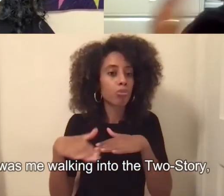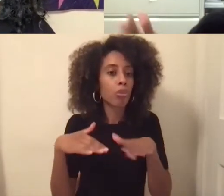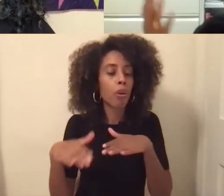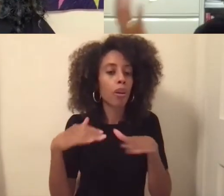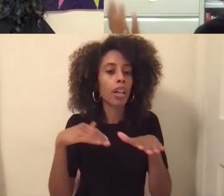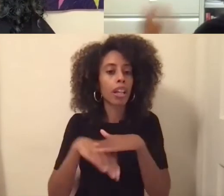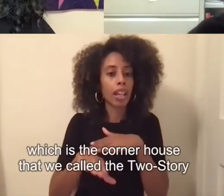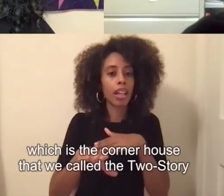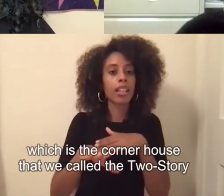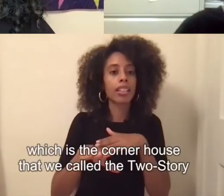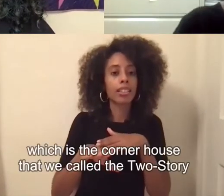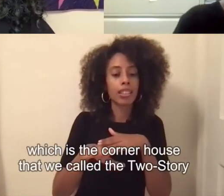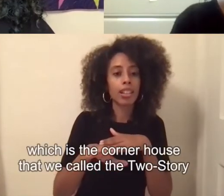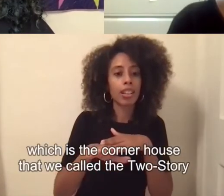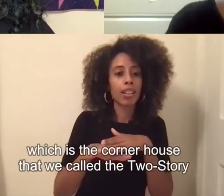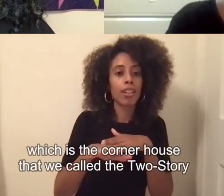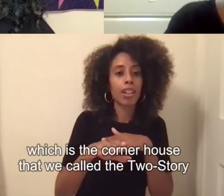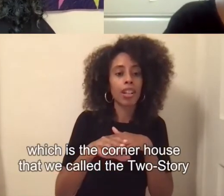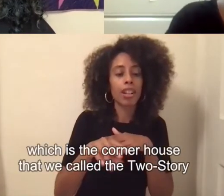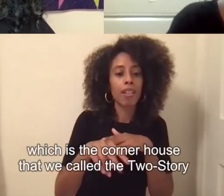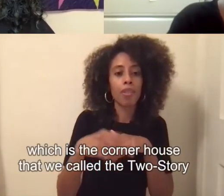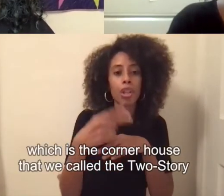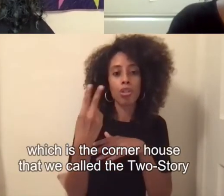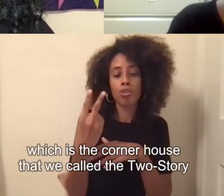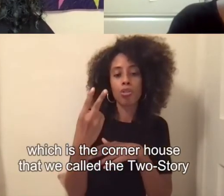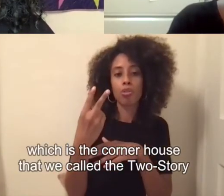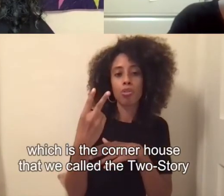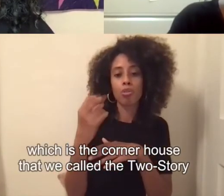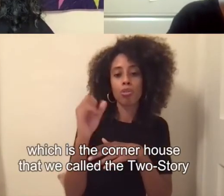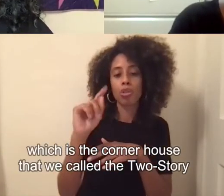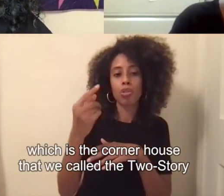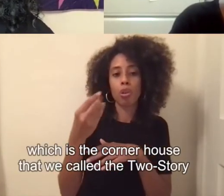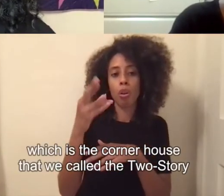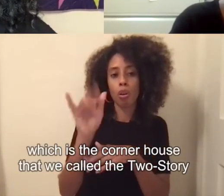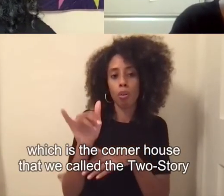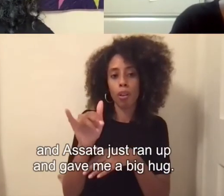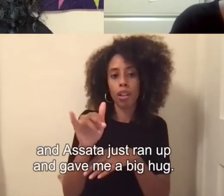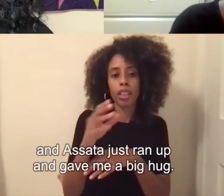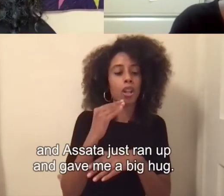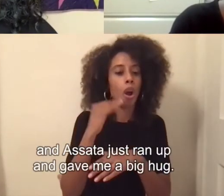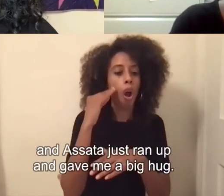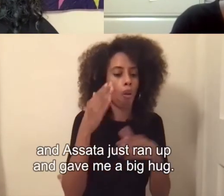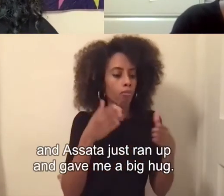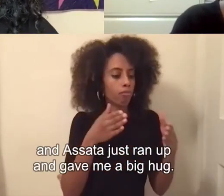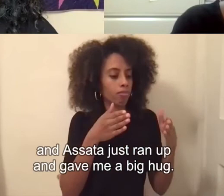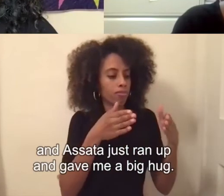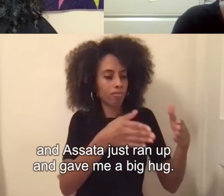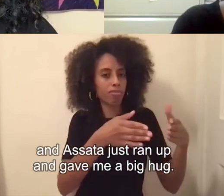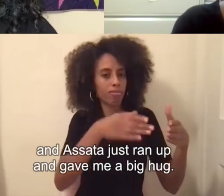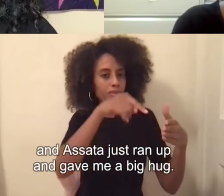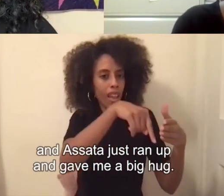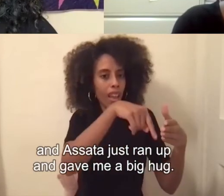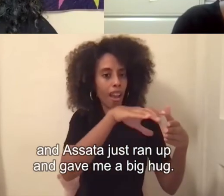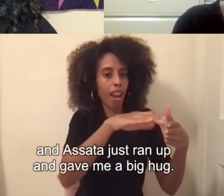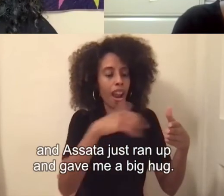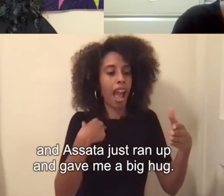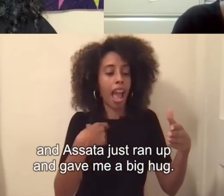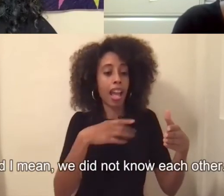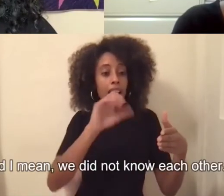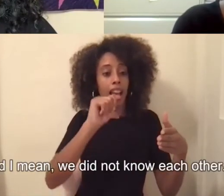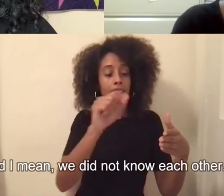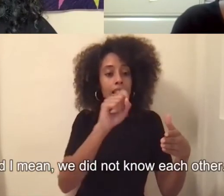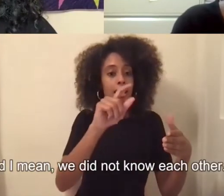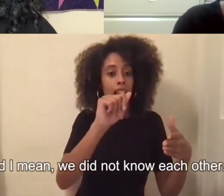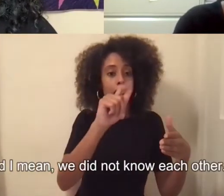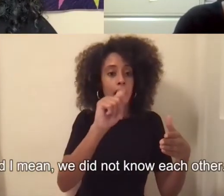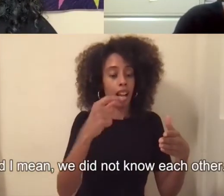the two-story, which is the corner house that we called the two-story, and Asada just ran up and gave me a big hug. And I